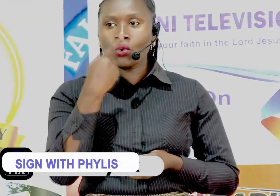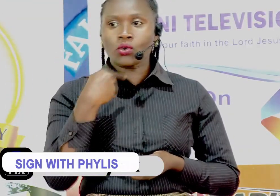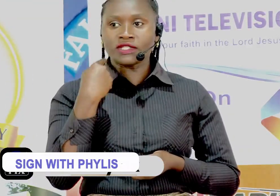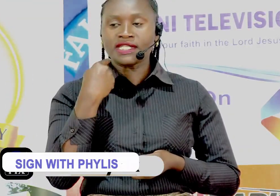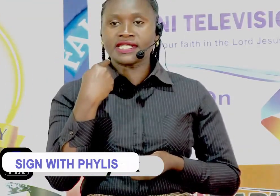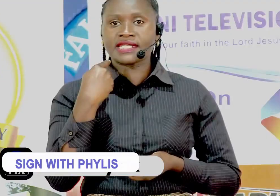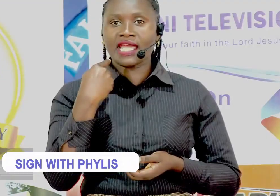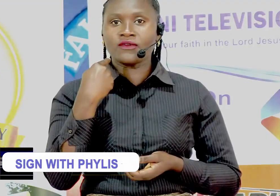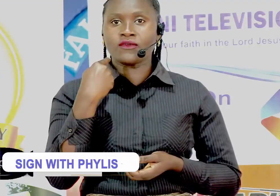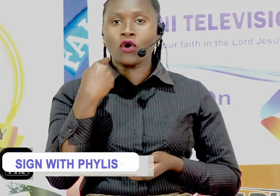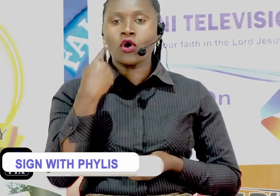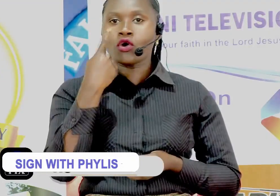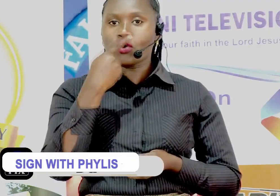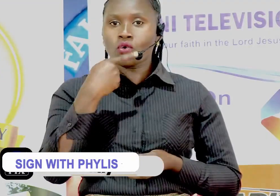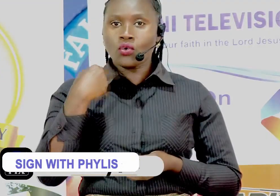This is a sign for who.